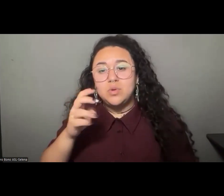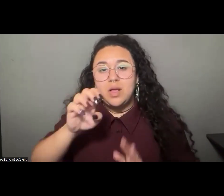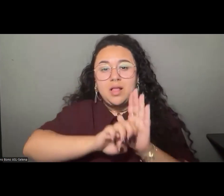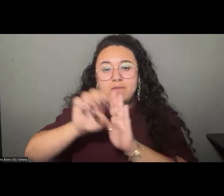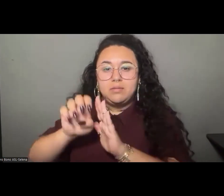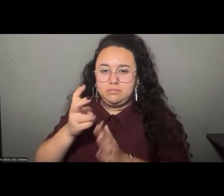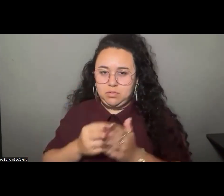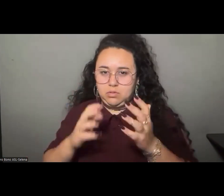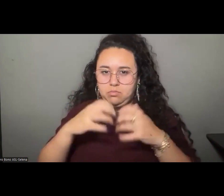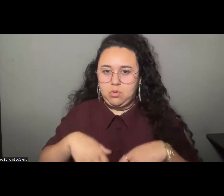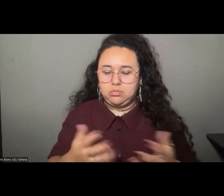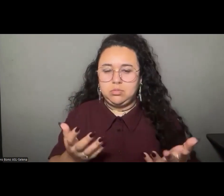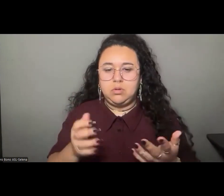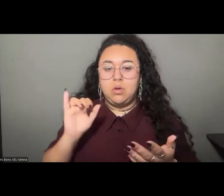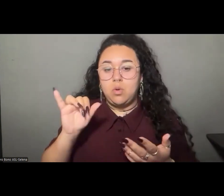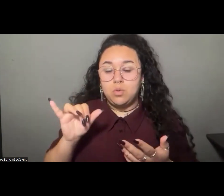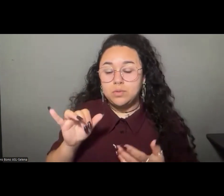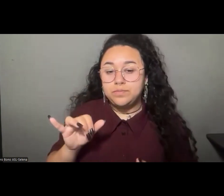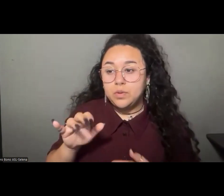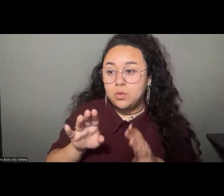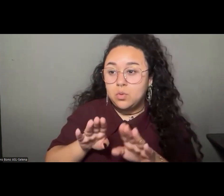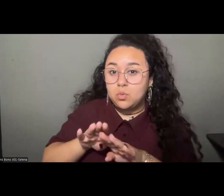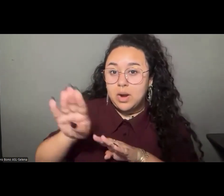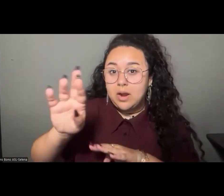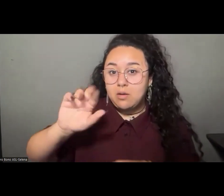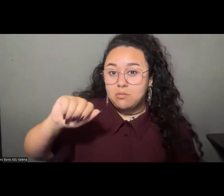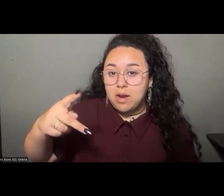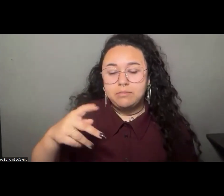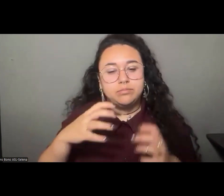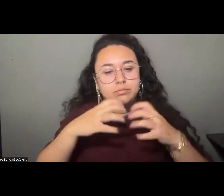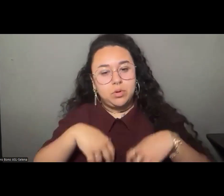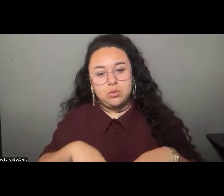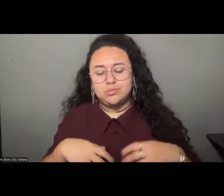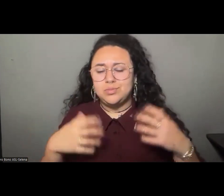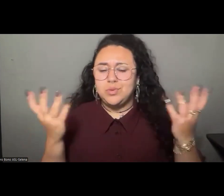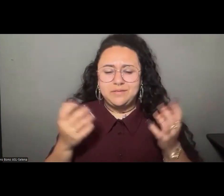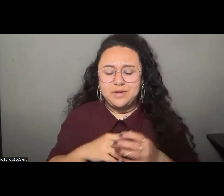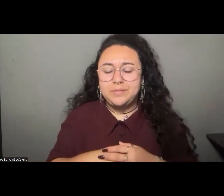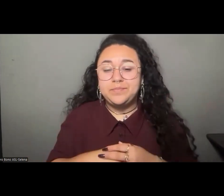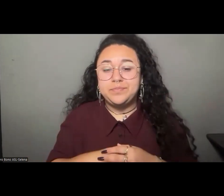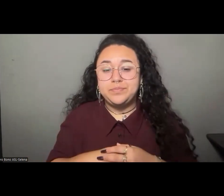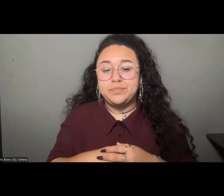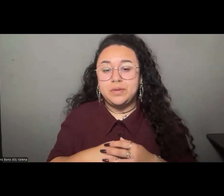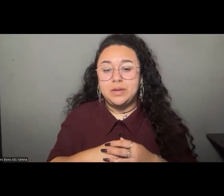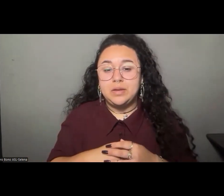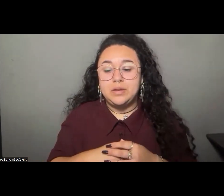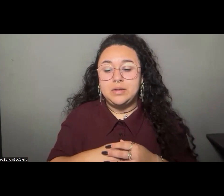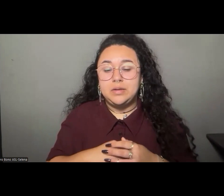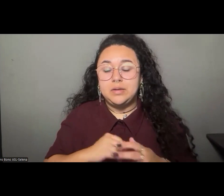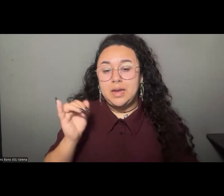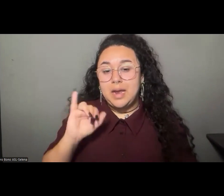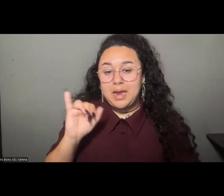broke. Oh, here's the ramp. It broke. Whatever, right? Um,